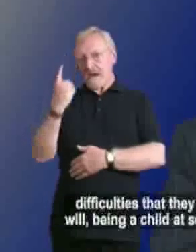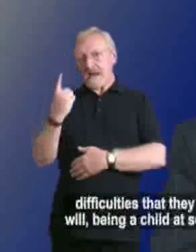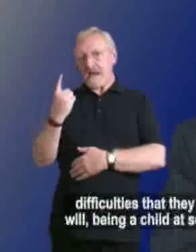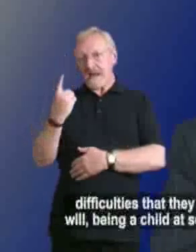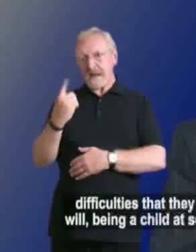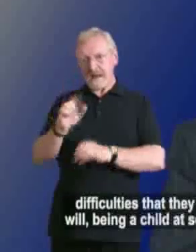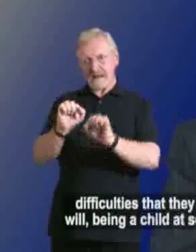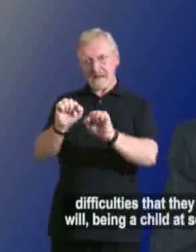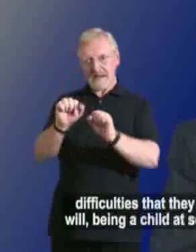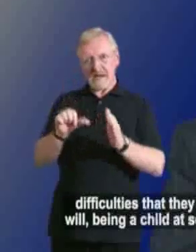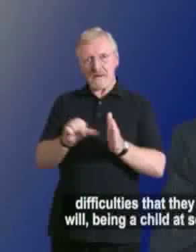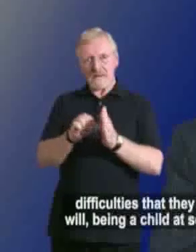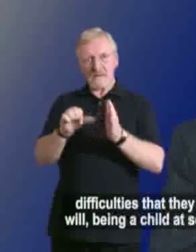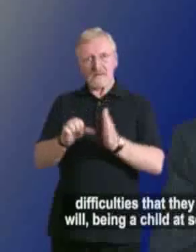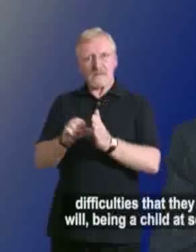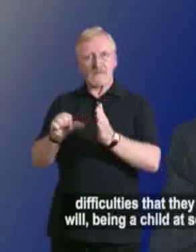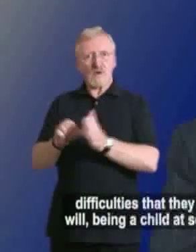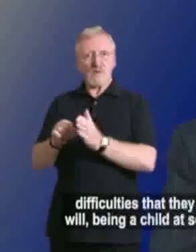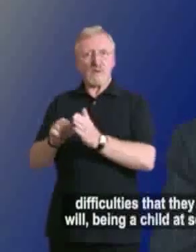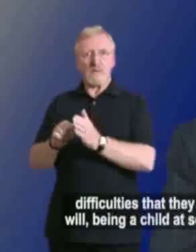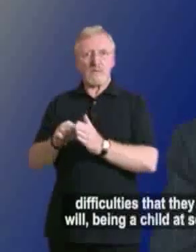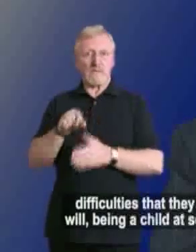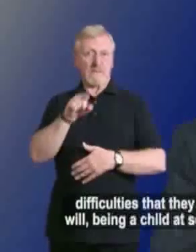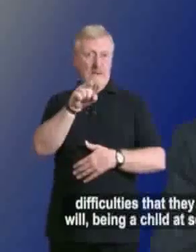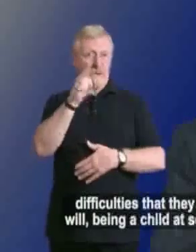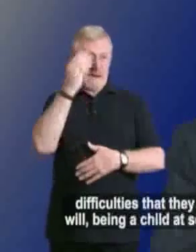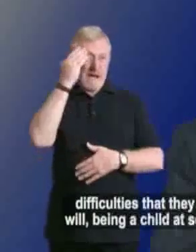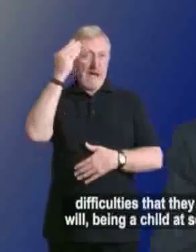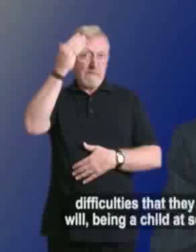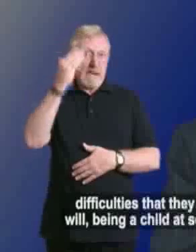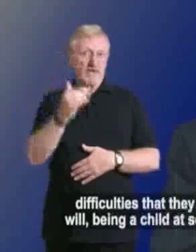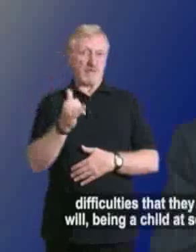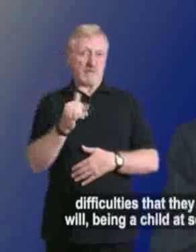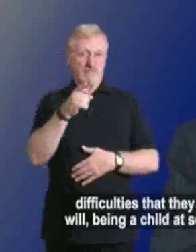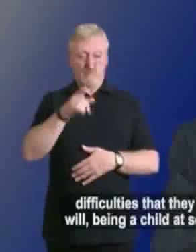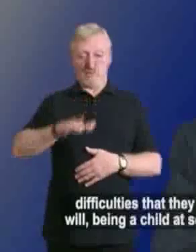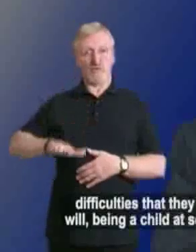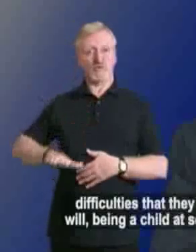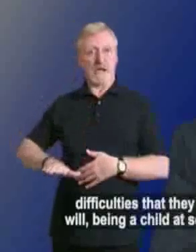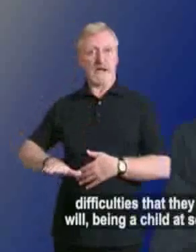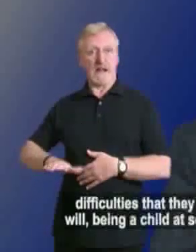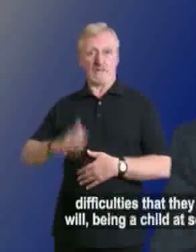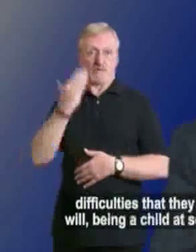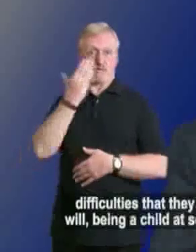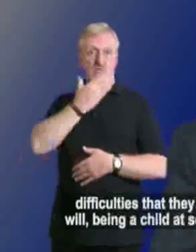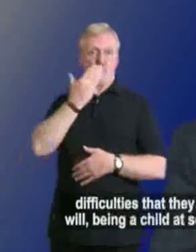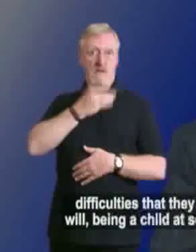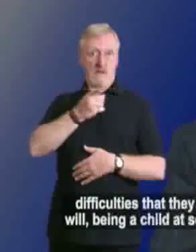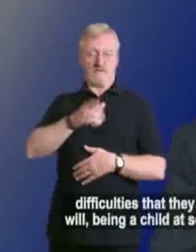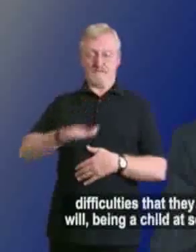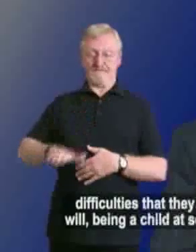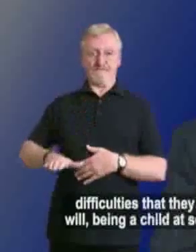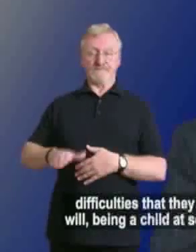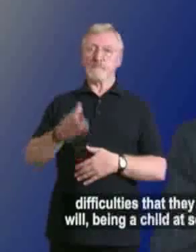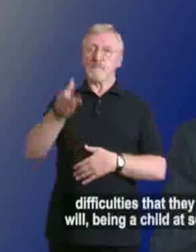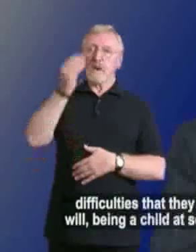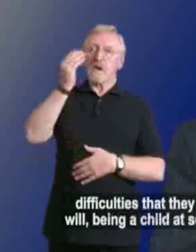the difficulties that they had faced. Imagine, if you will, being a child at